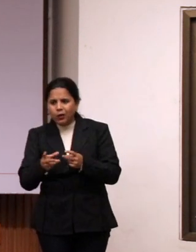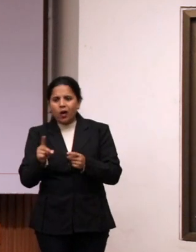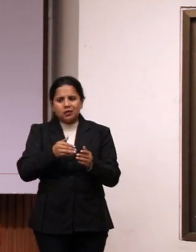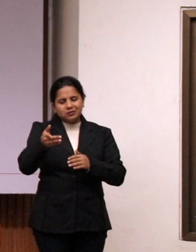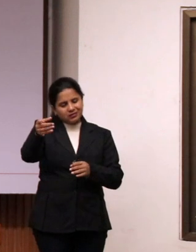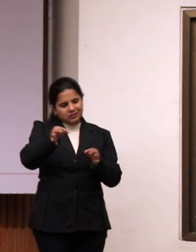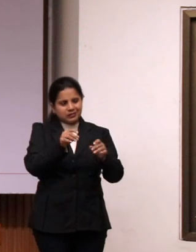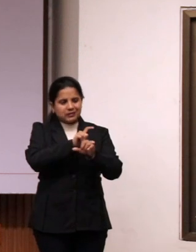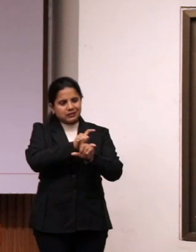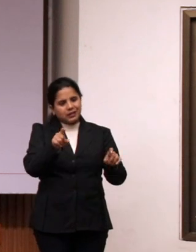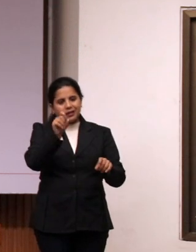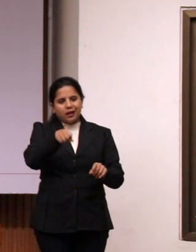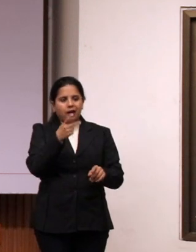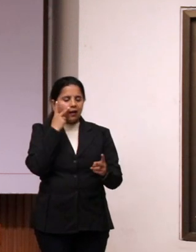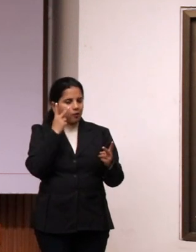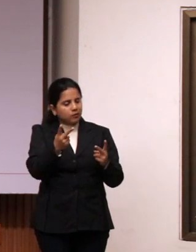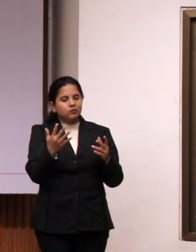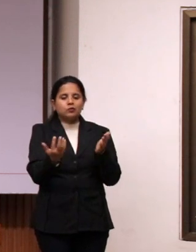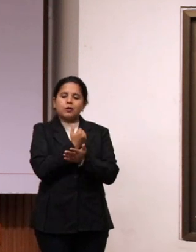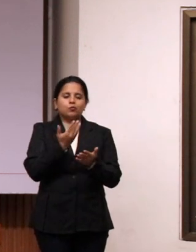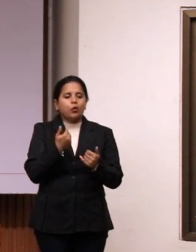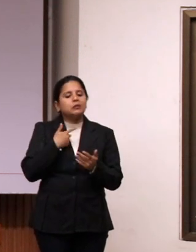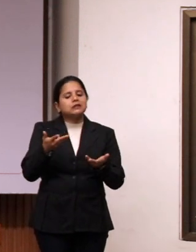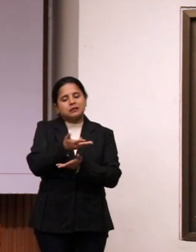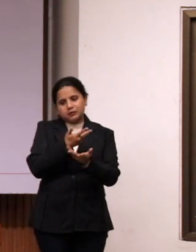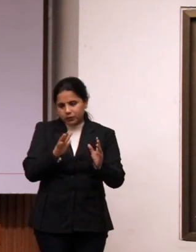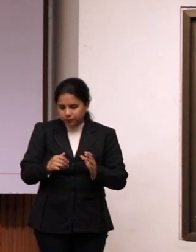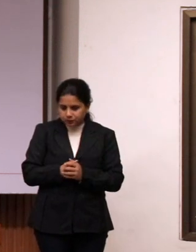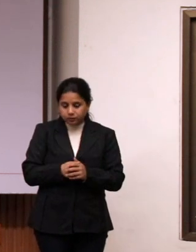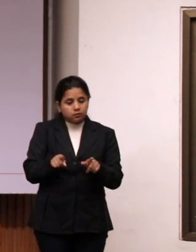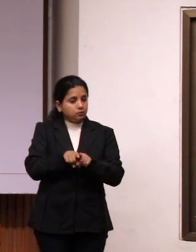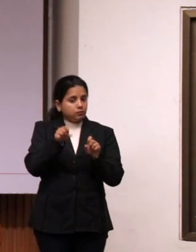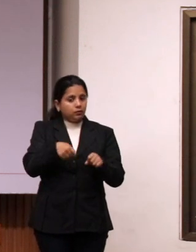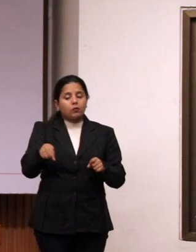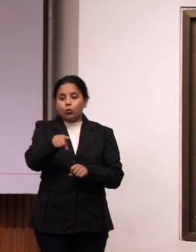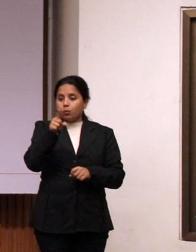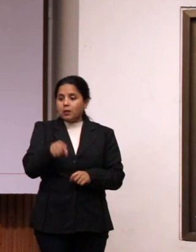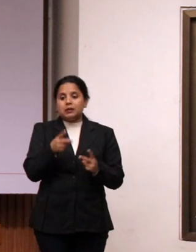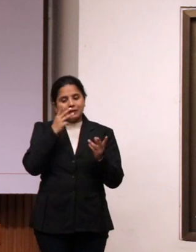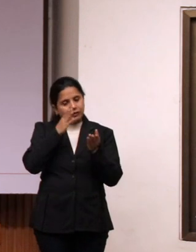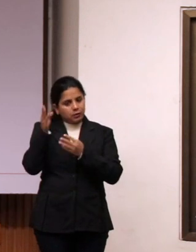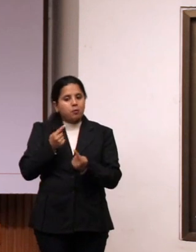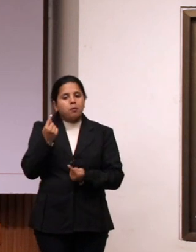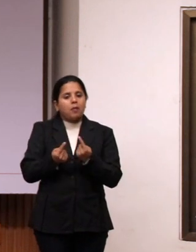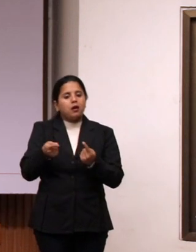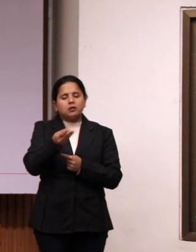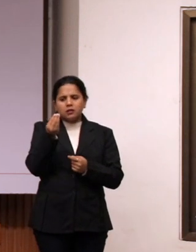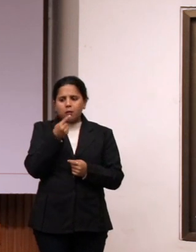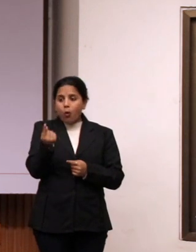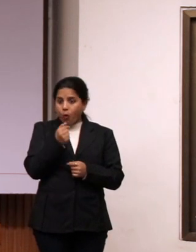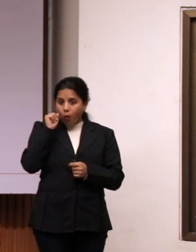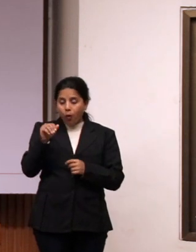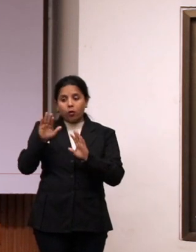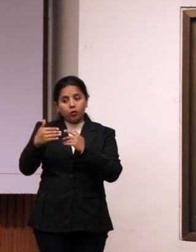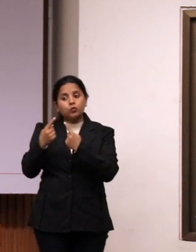The clear distinction. What is like, you know, so what we discussed, and yeah, and you must visit his park and get some not only his